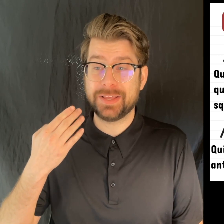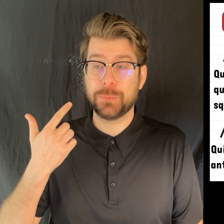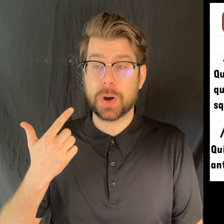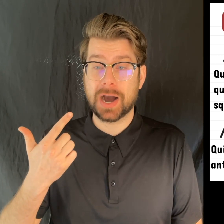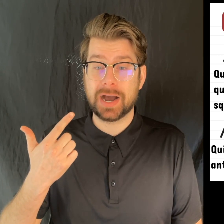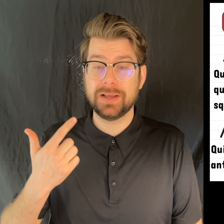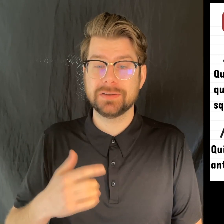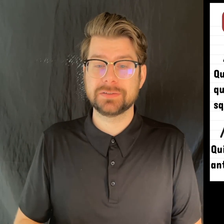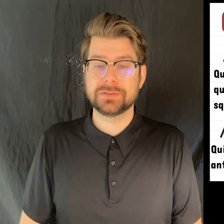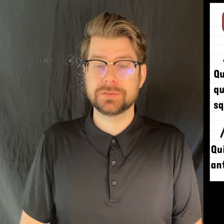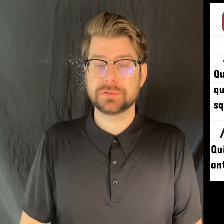quinoa,